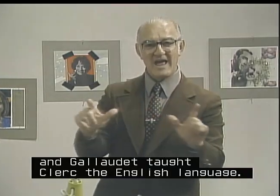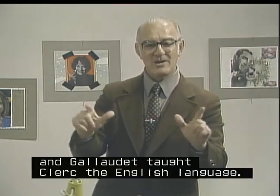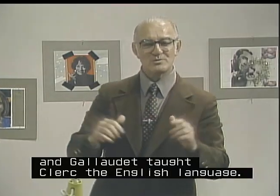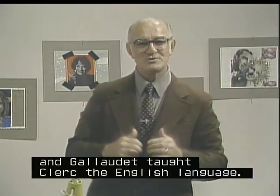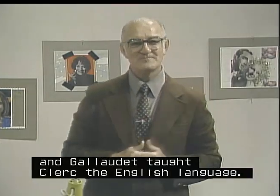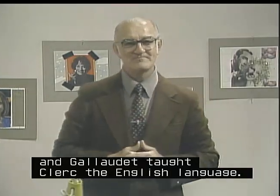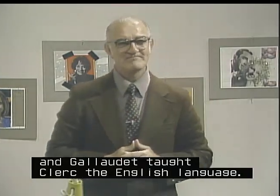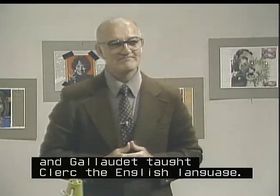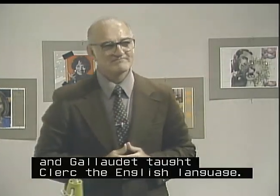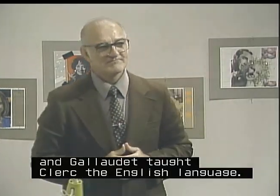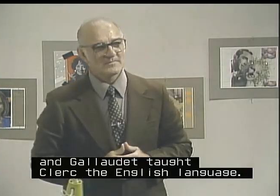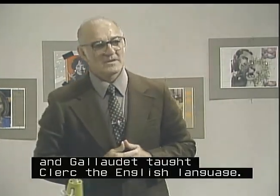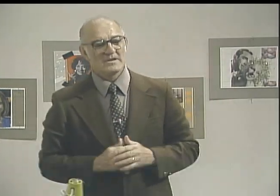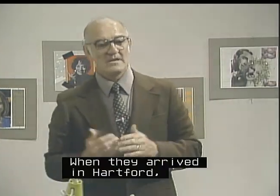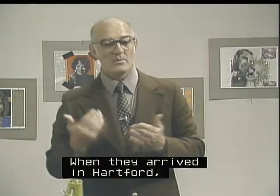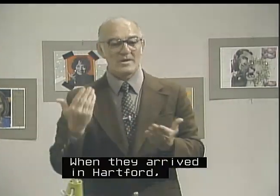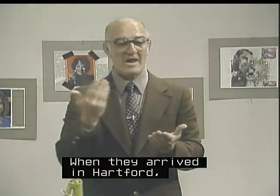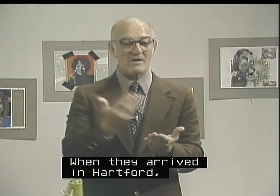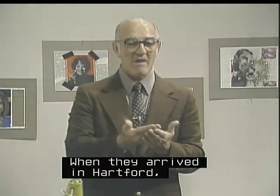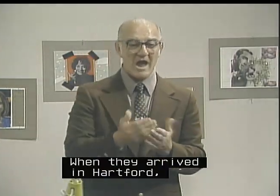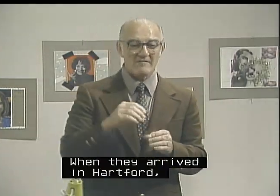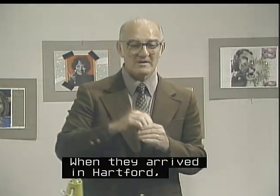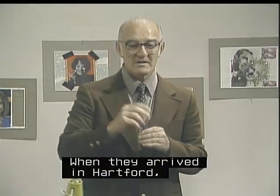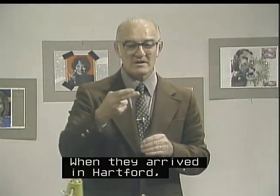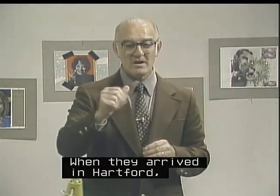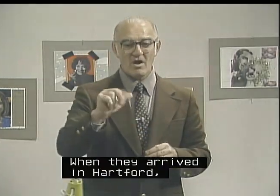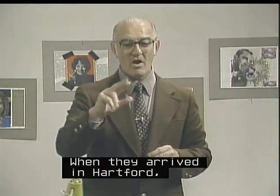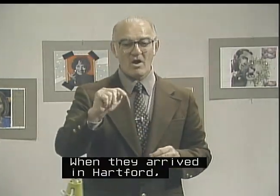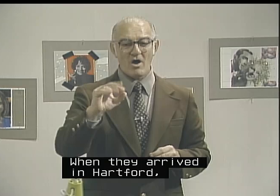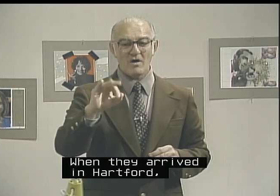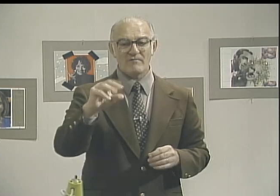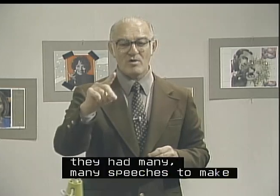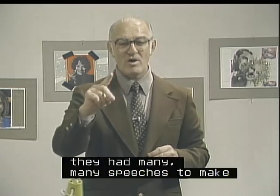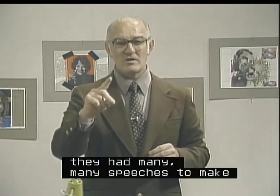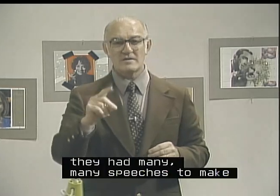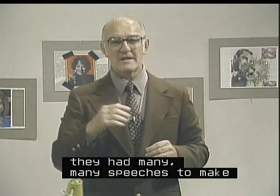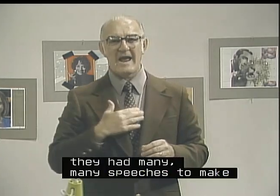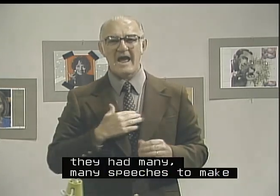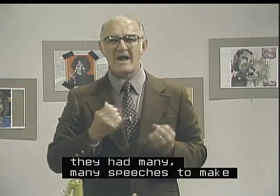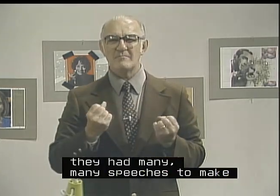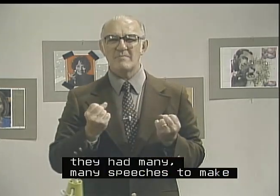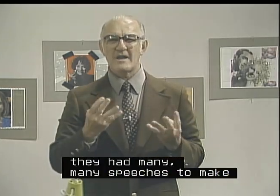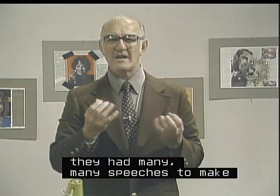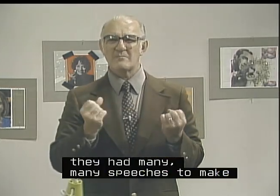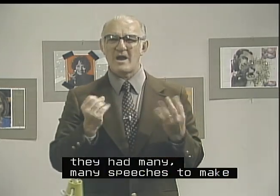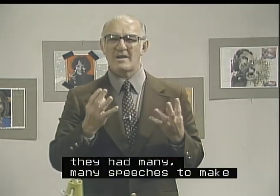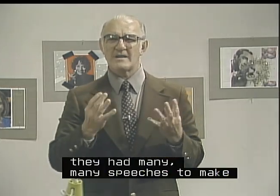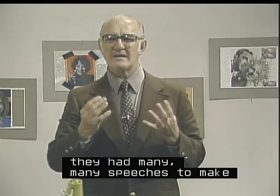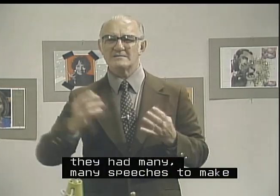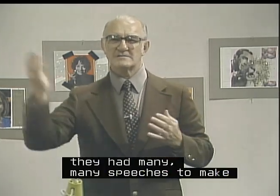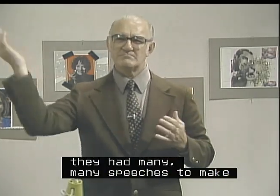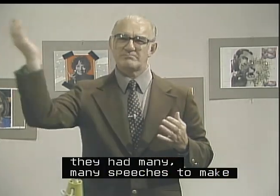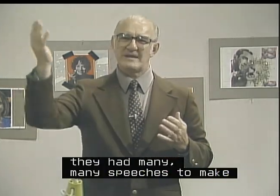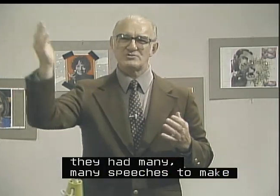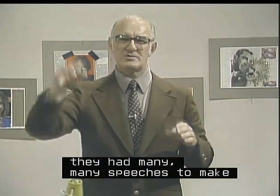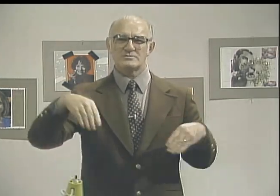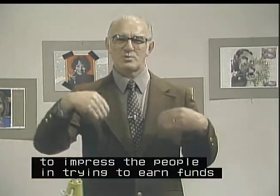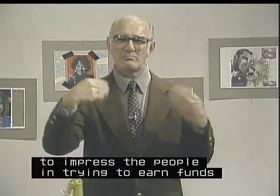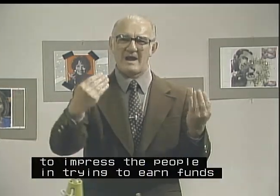language. When he arrived in Hartford, they had many, many speeches to make